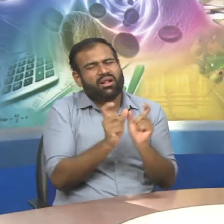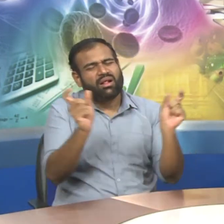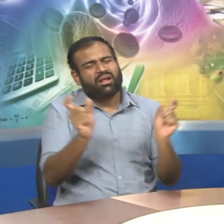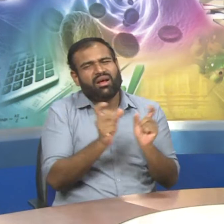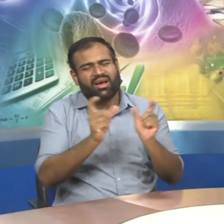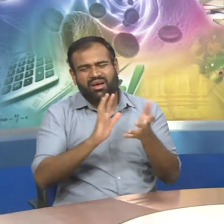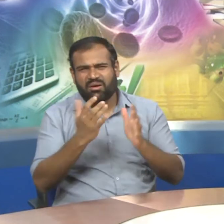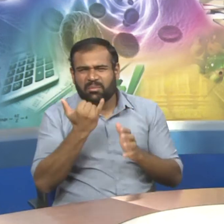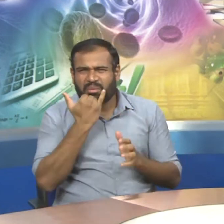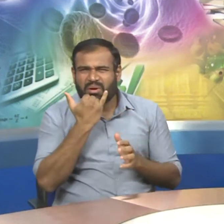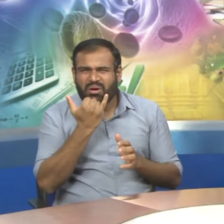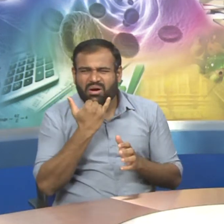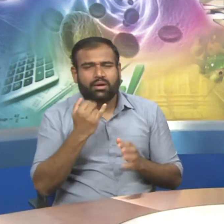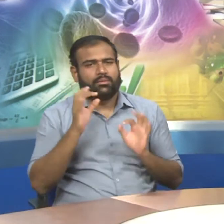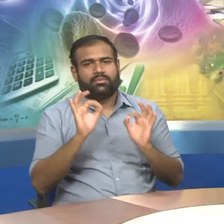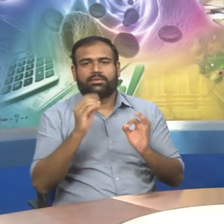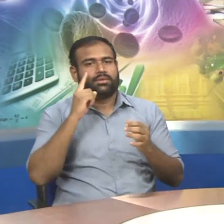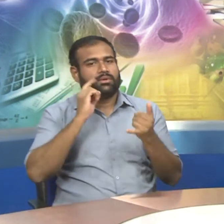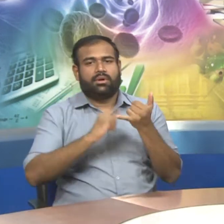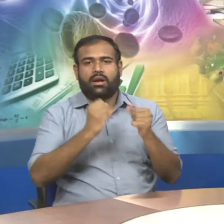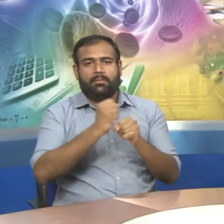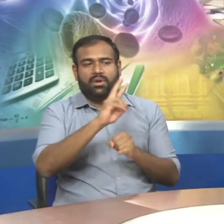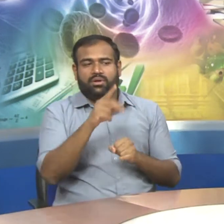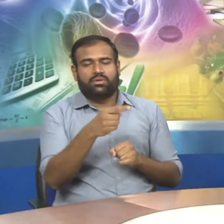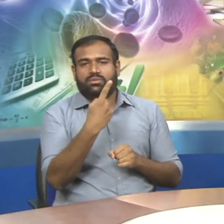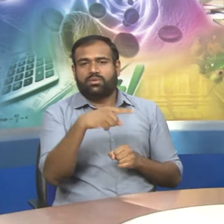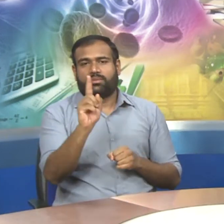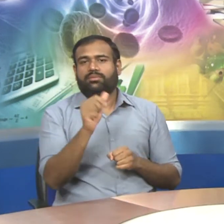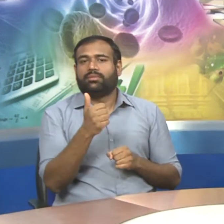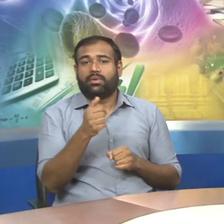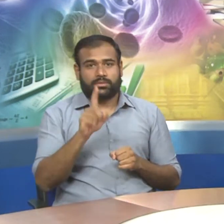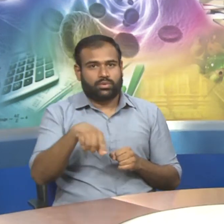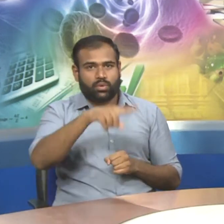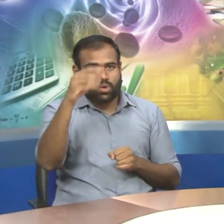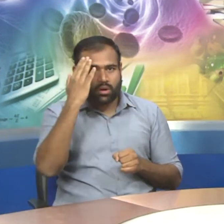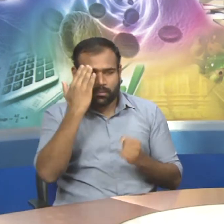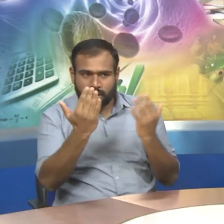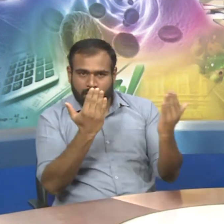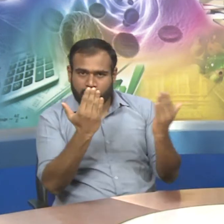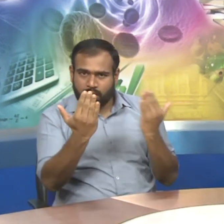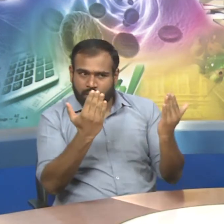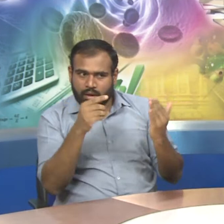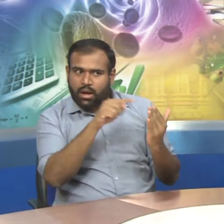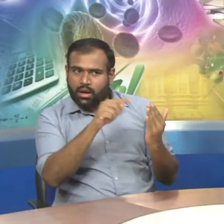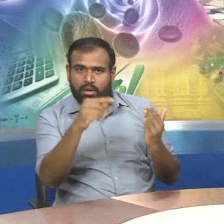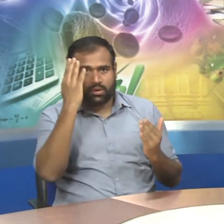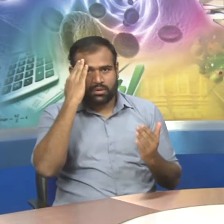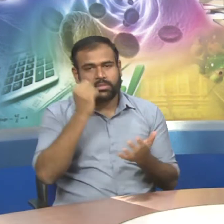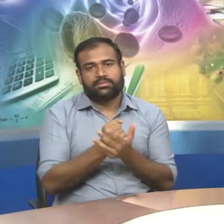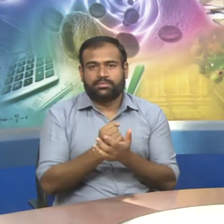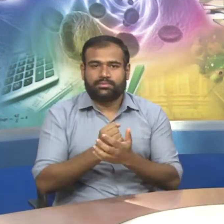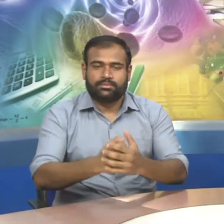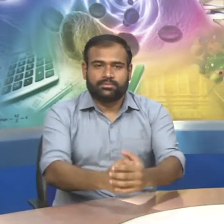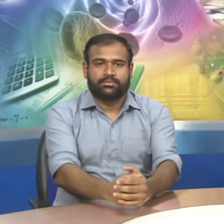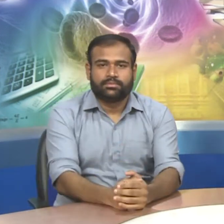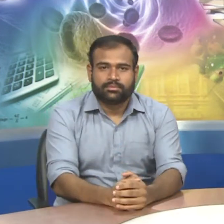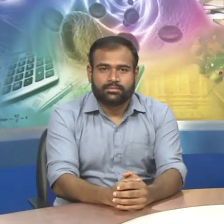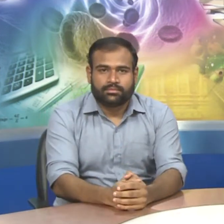It is not that we randomly use any sign and make so many mistakes. No, it is not so. We have to think and